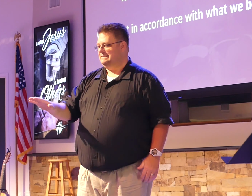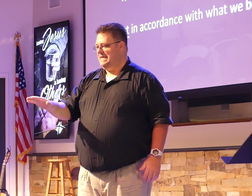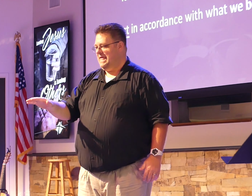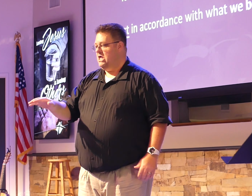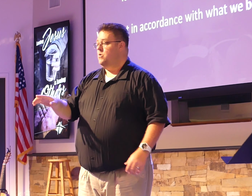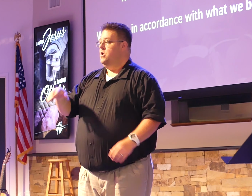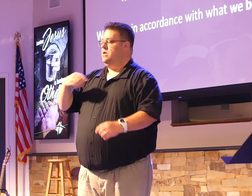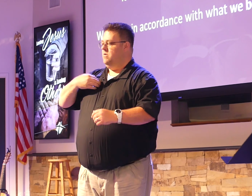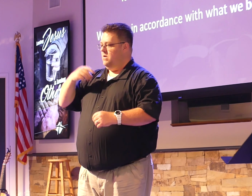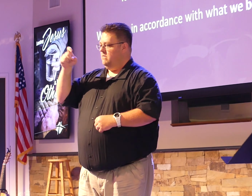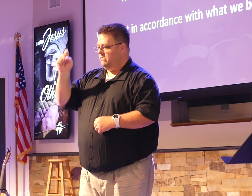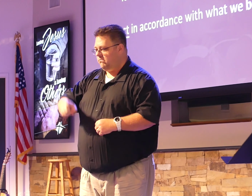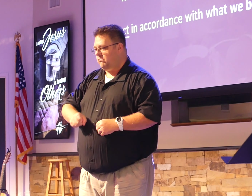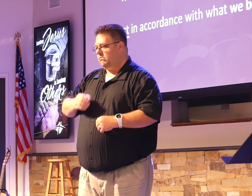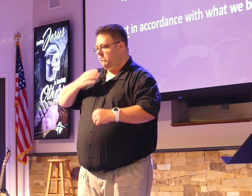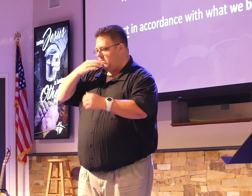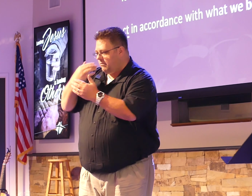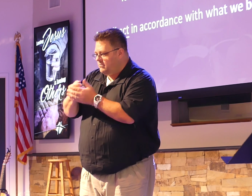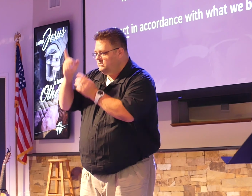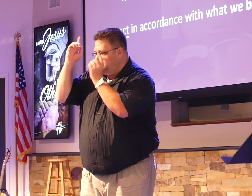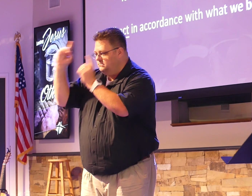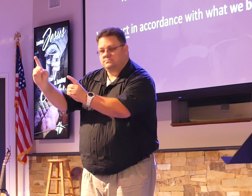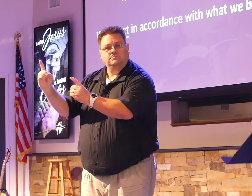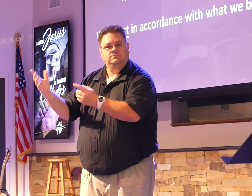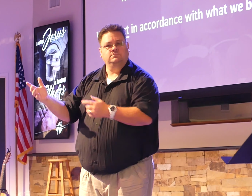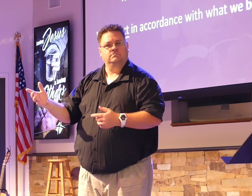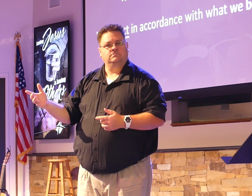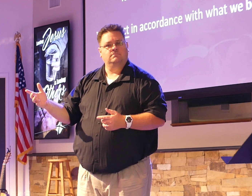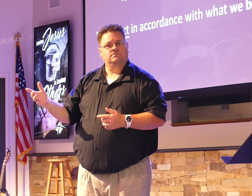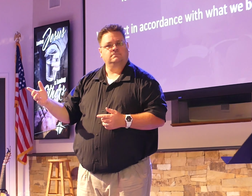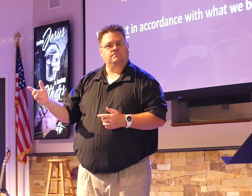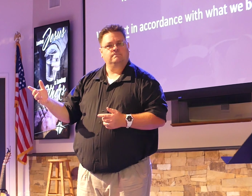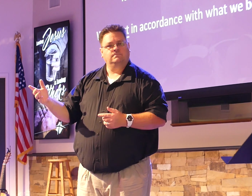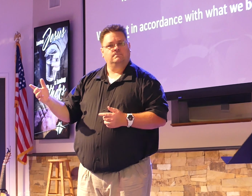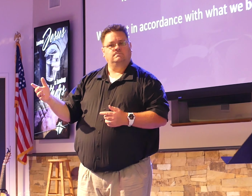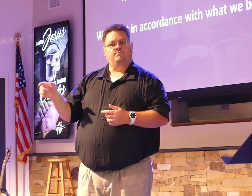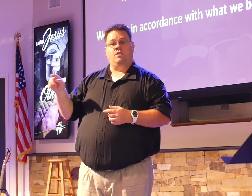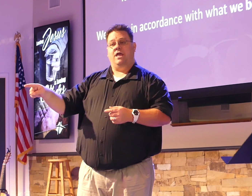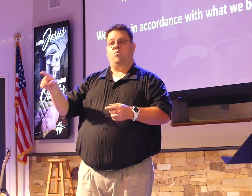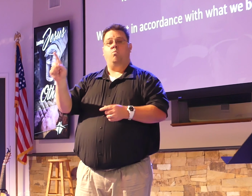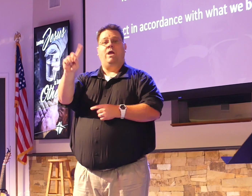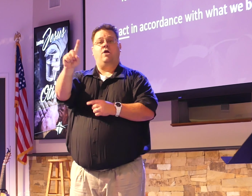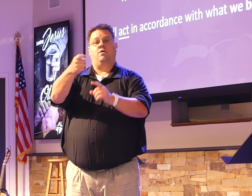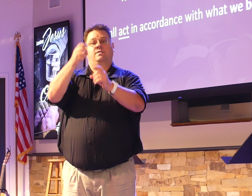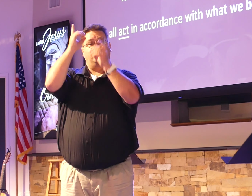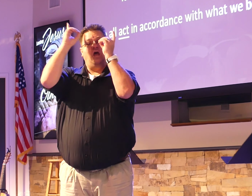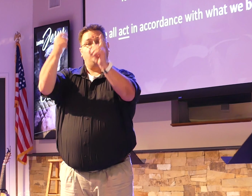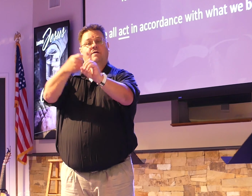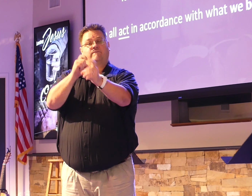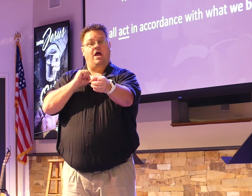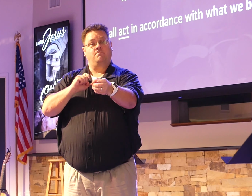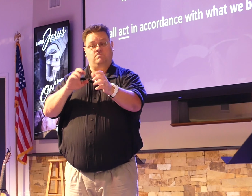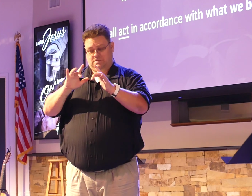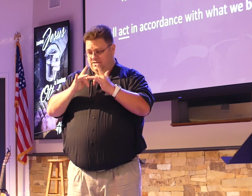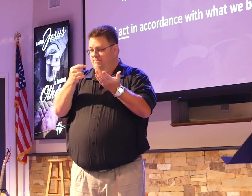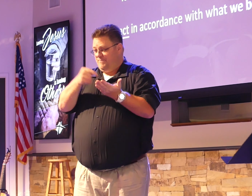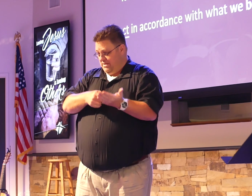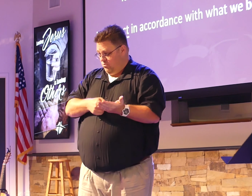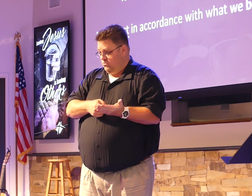doctrine, a sound belief system, and then deriving that belief system from the Bible. If you look at chapter